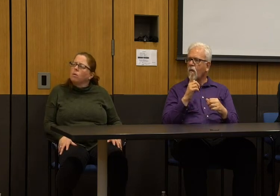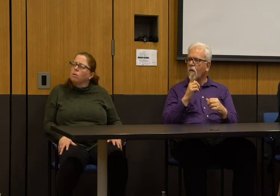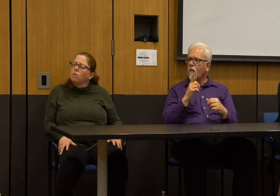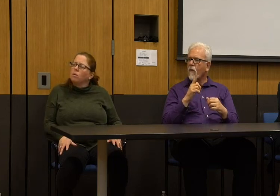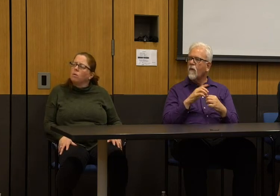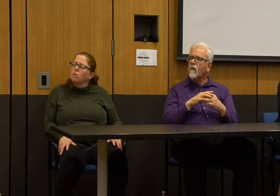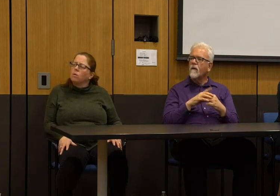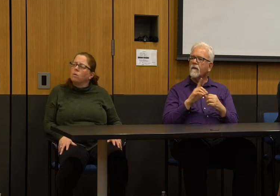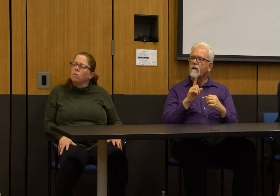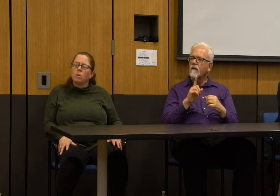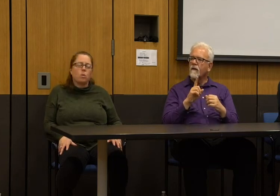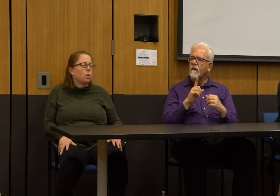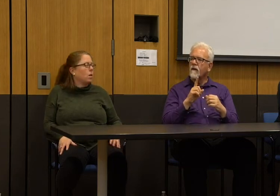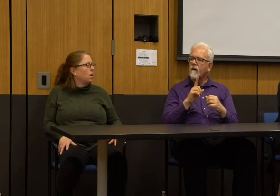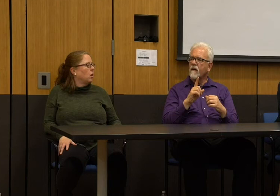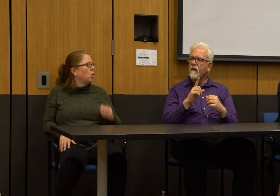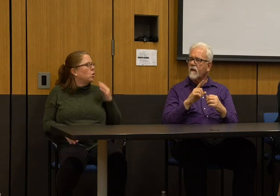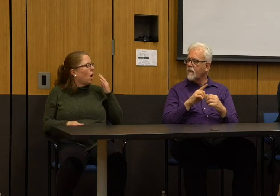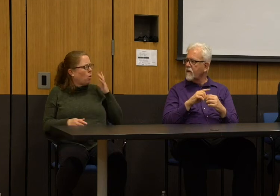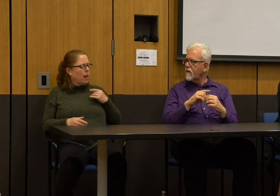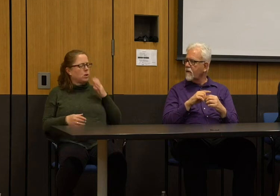the room?